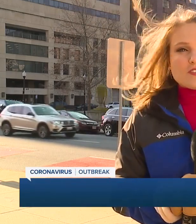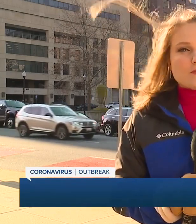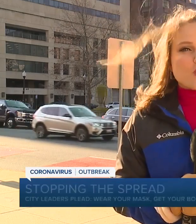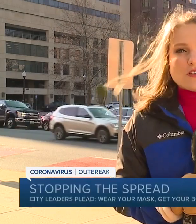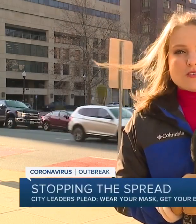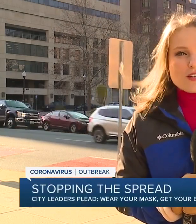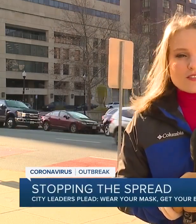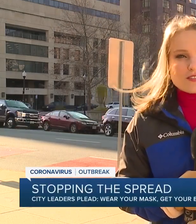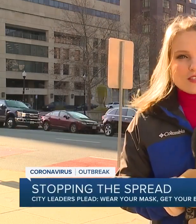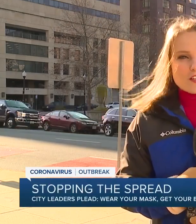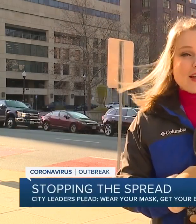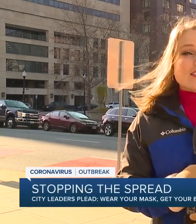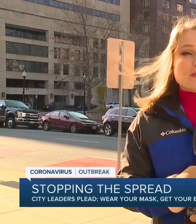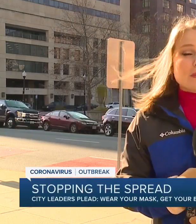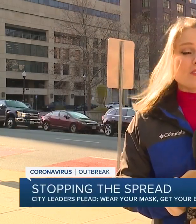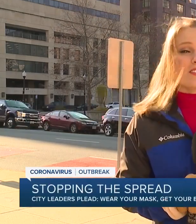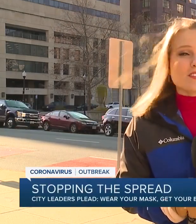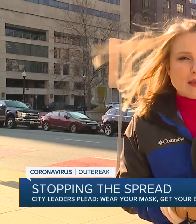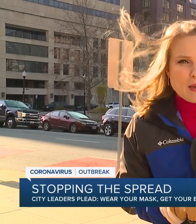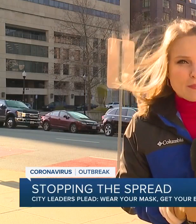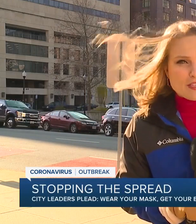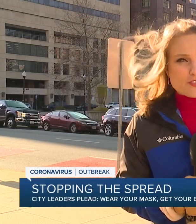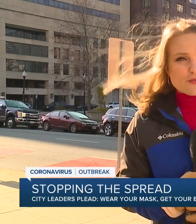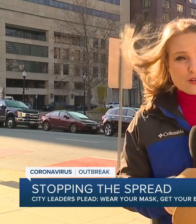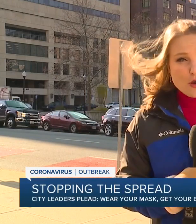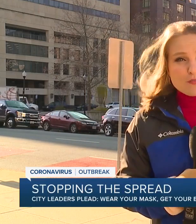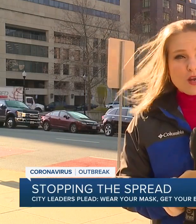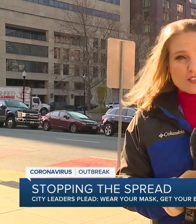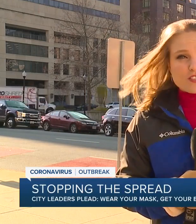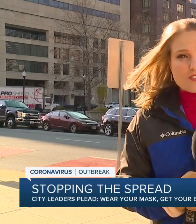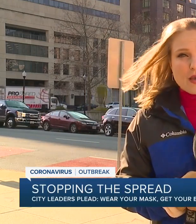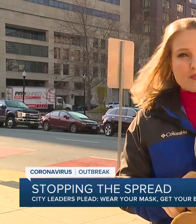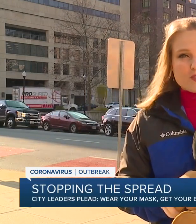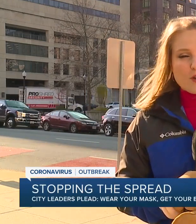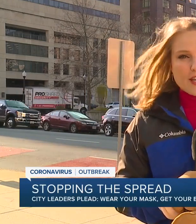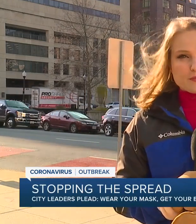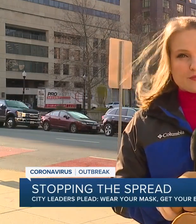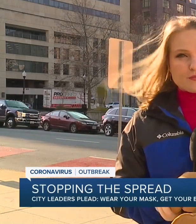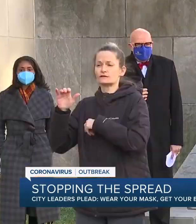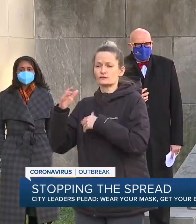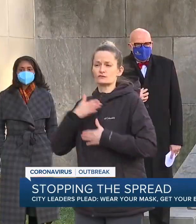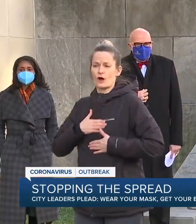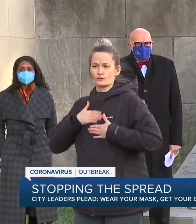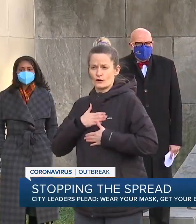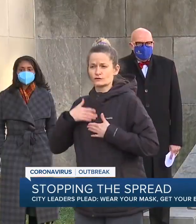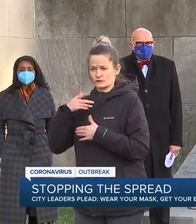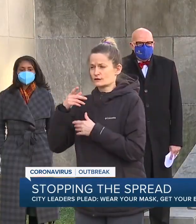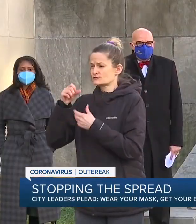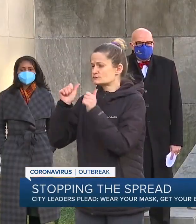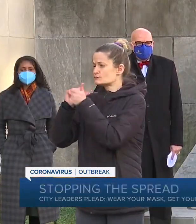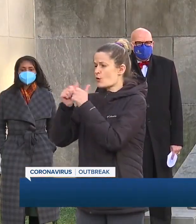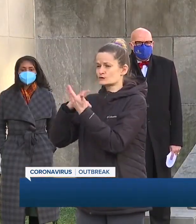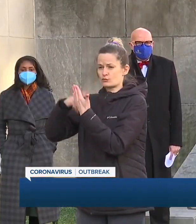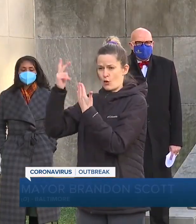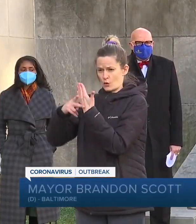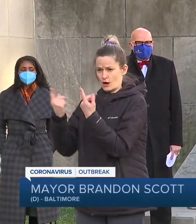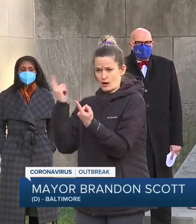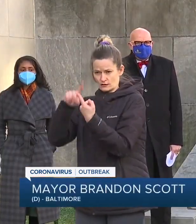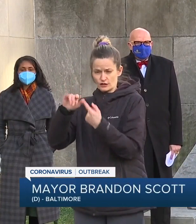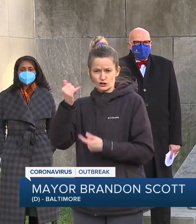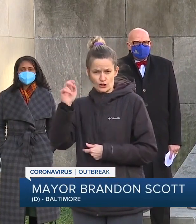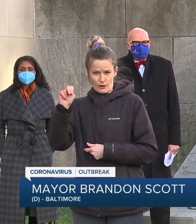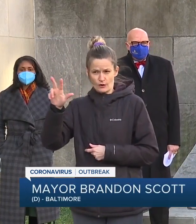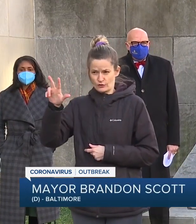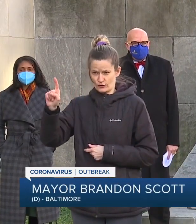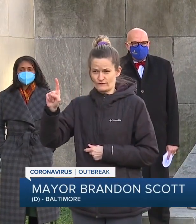hospital systems all across the city are asking people to step up and do their own part to stop the spread. Let me be very clear, we are